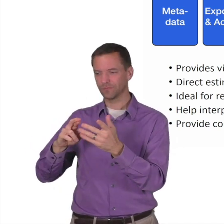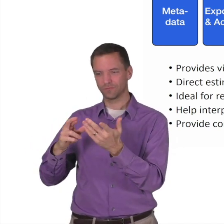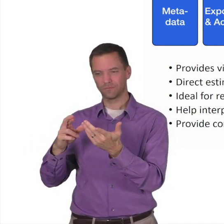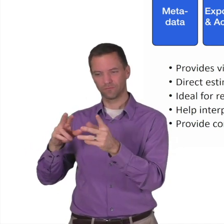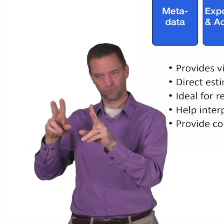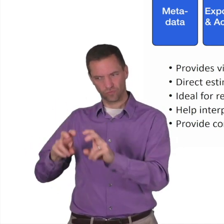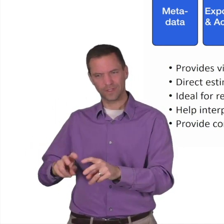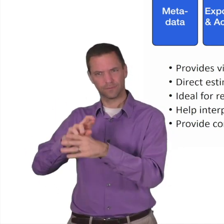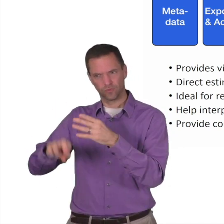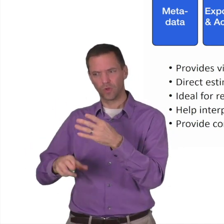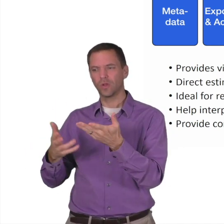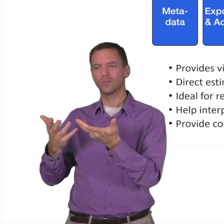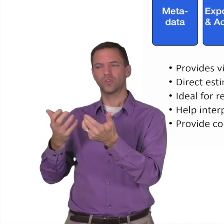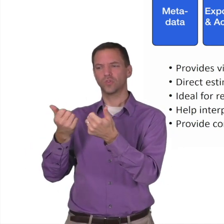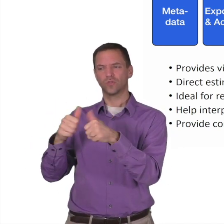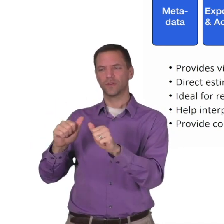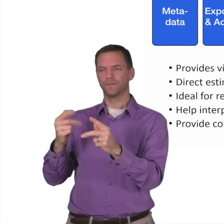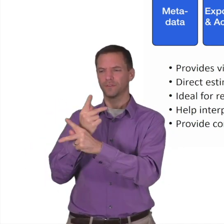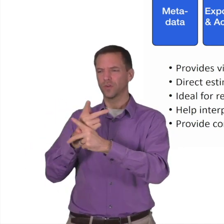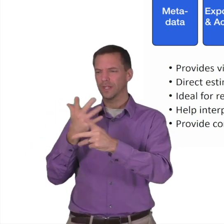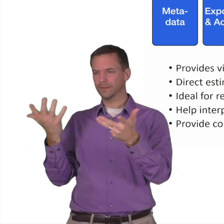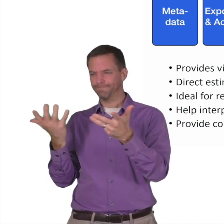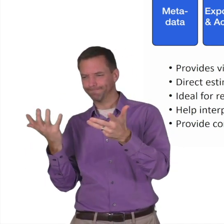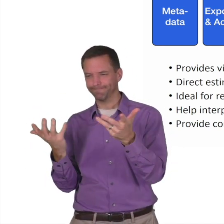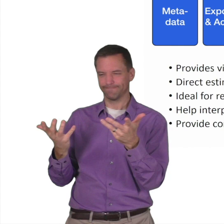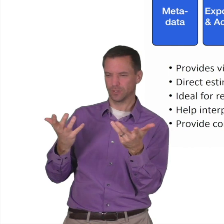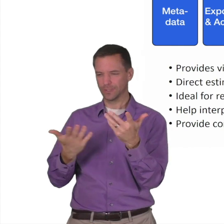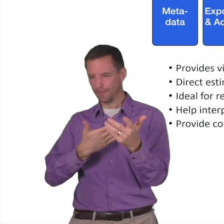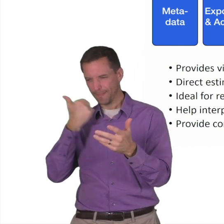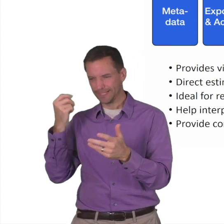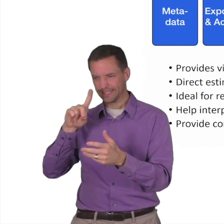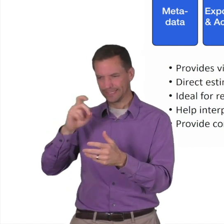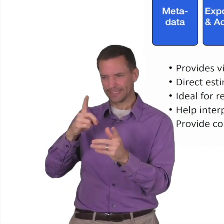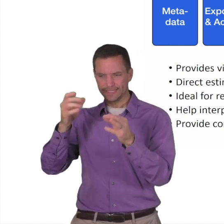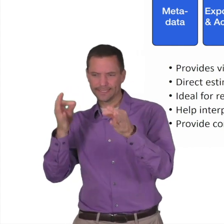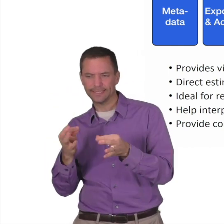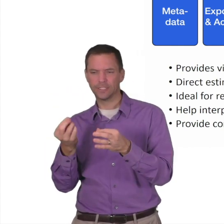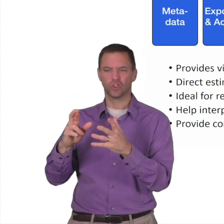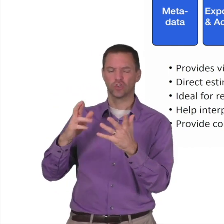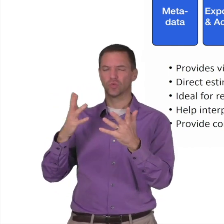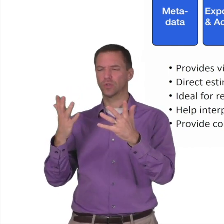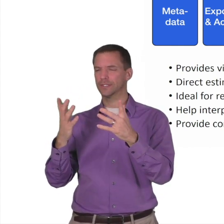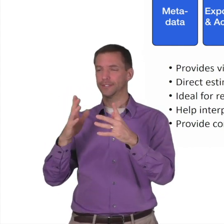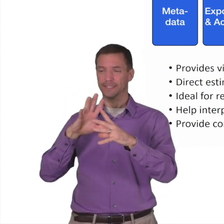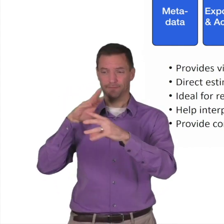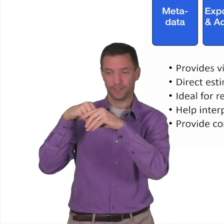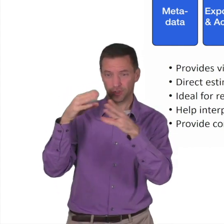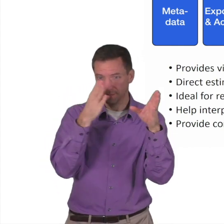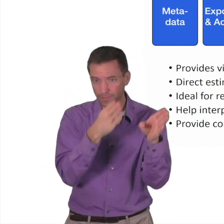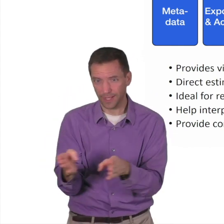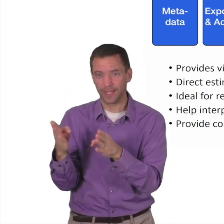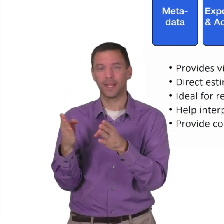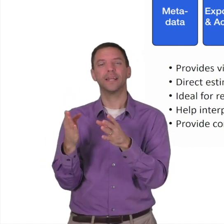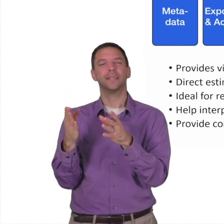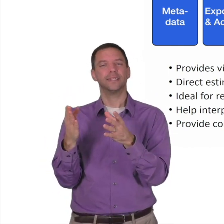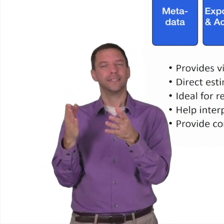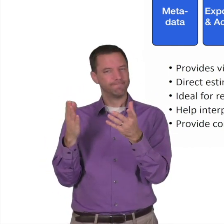And likewise, if you have an assessment result and you're trying to make a diagnostic decision or an intervention